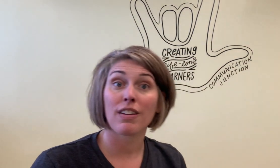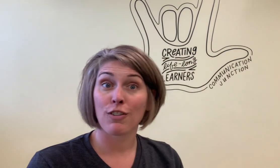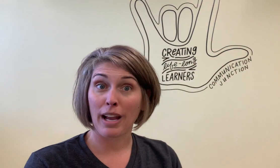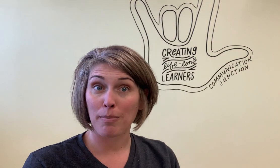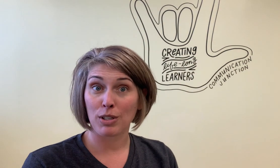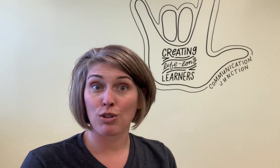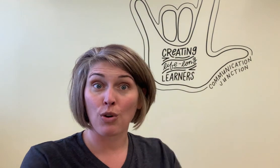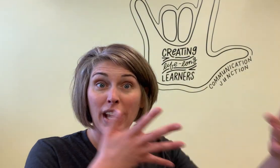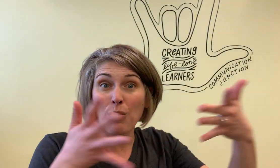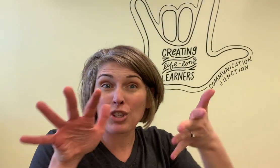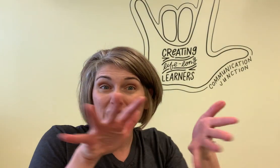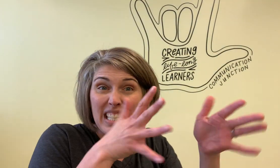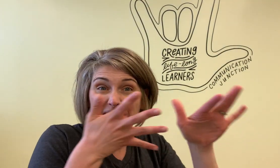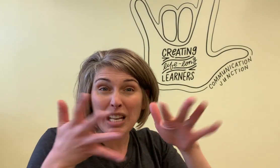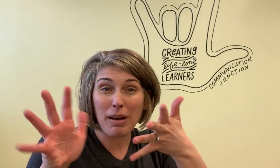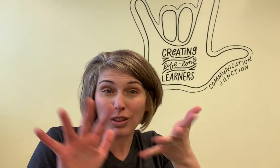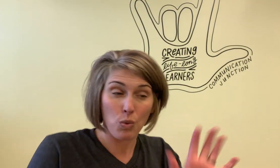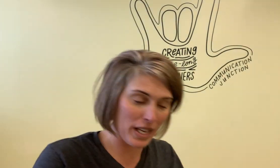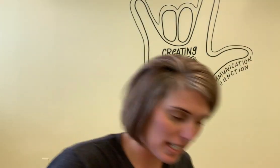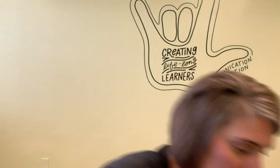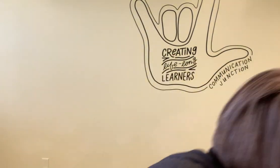If You're Happy and You Know It, and we're just gonna sing about the wind.